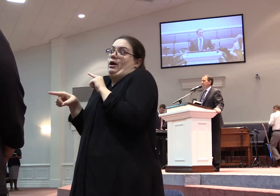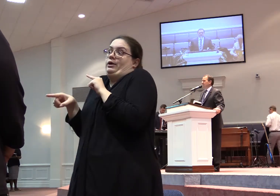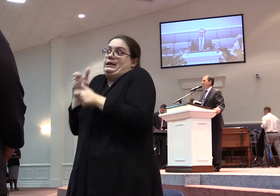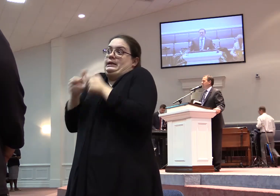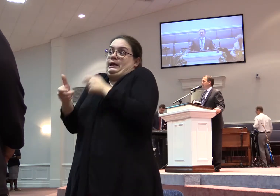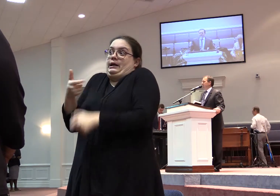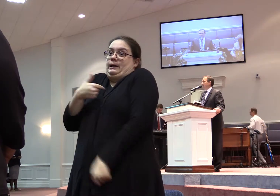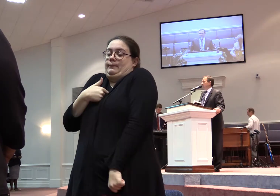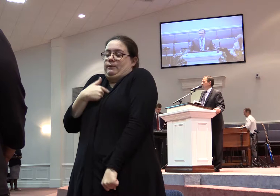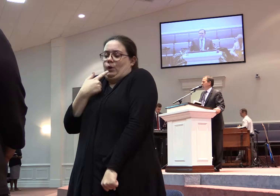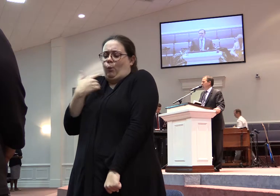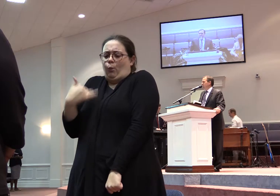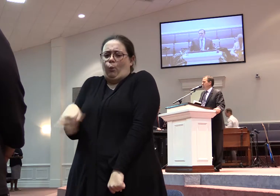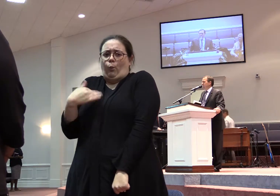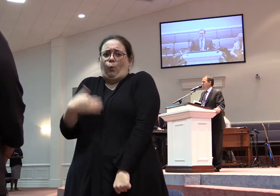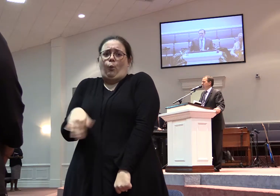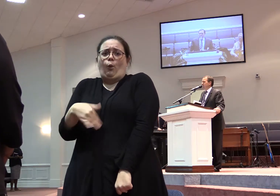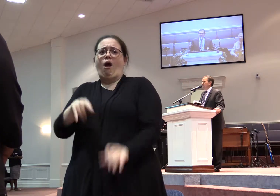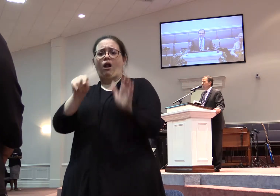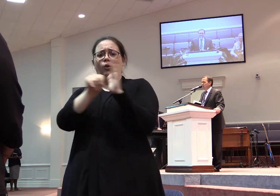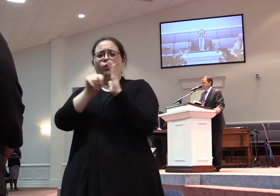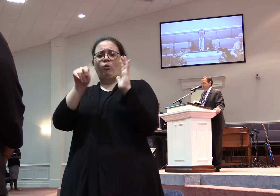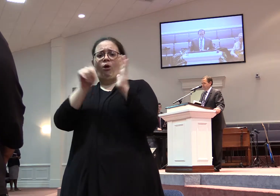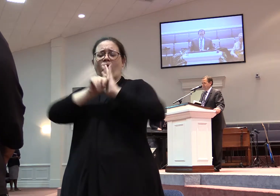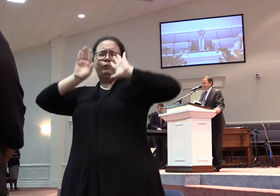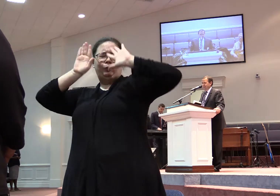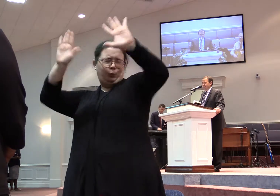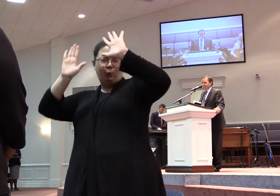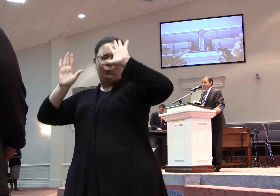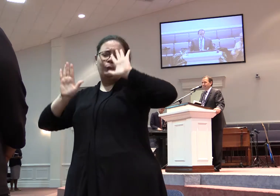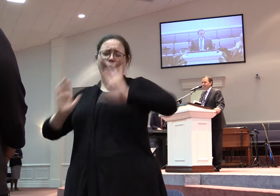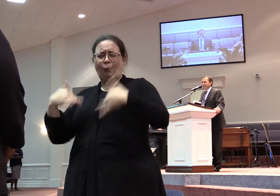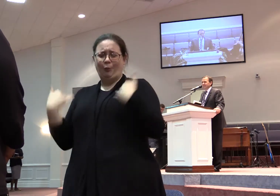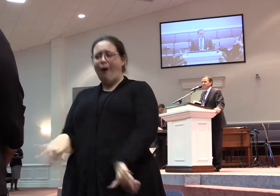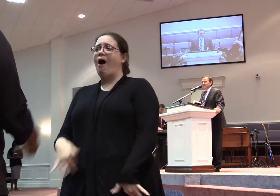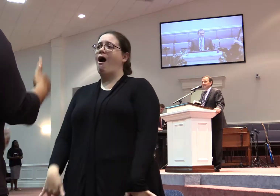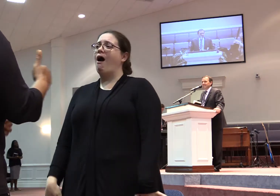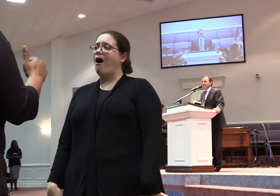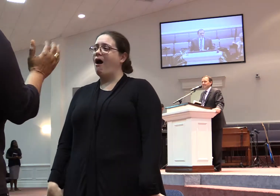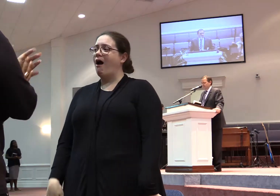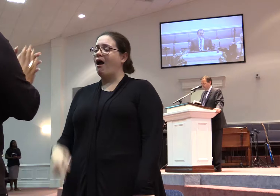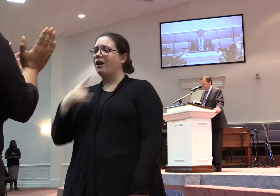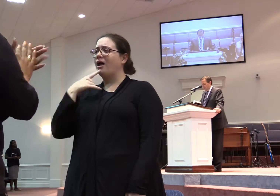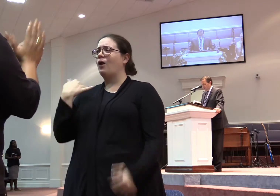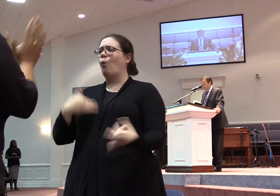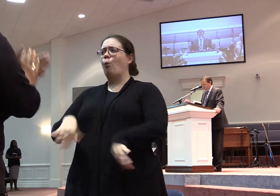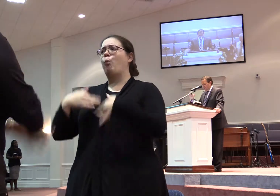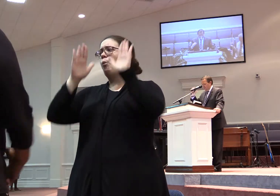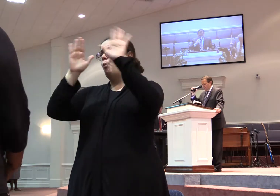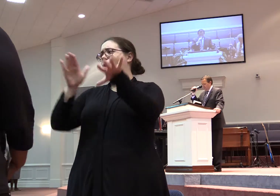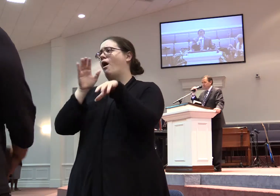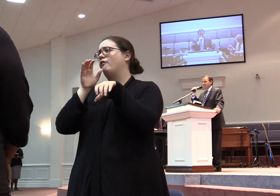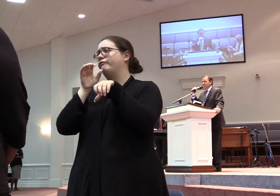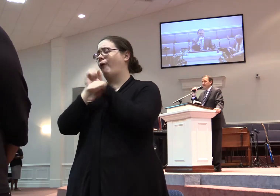she texted me and said, "Brother Tuselli is awesome." So she said he just did a phenomenal job,